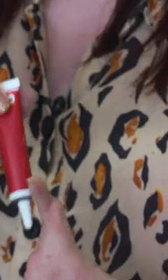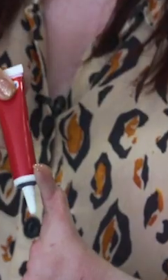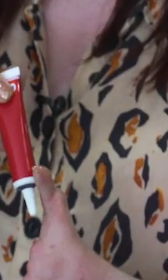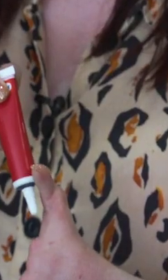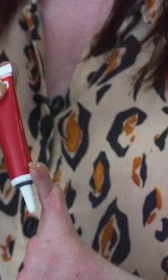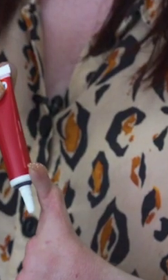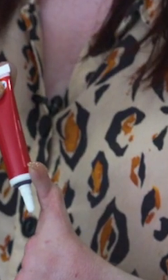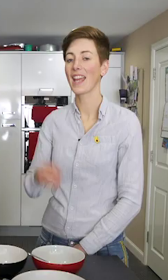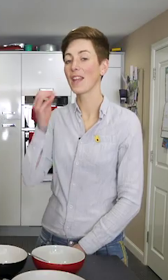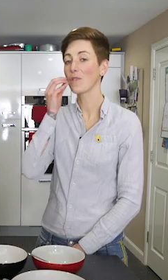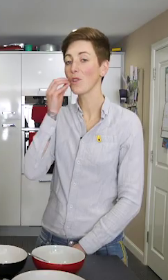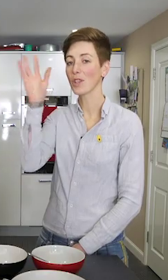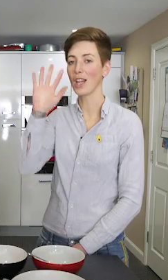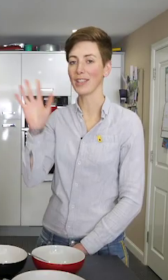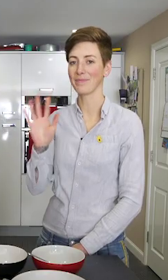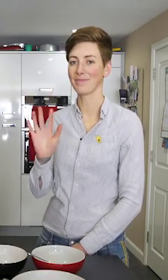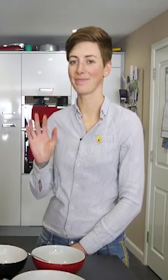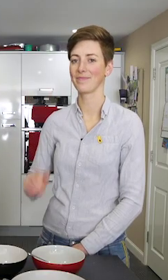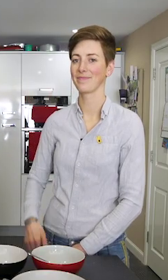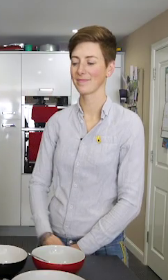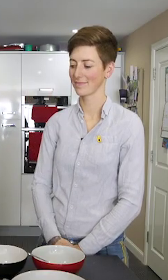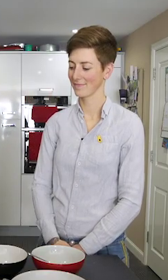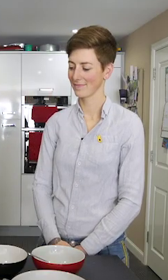and food colouring.